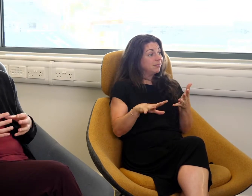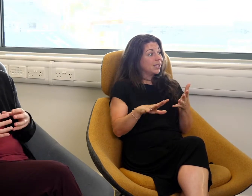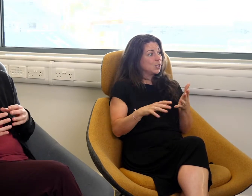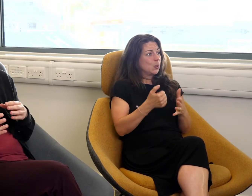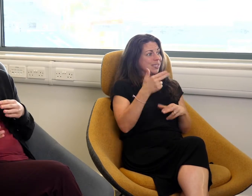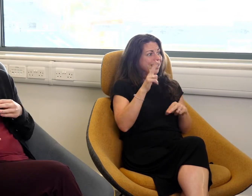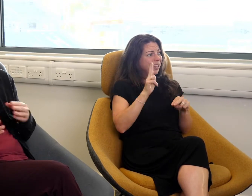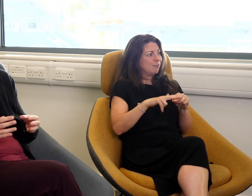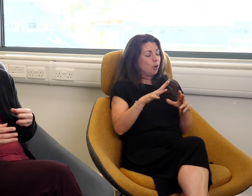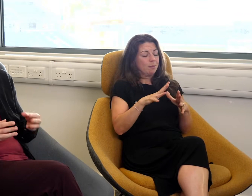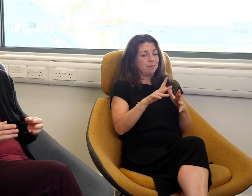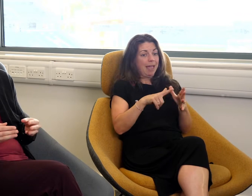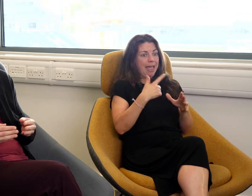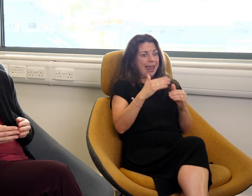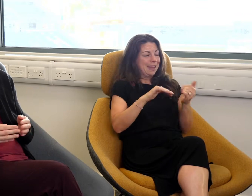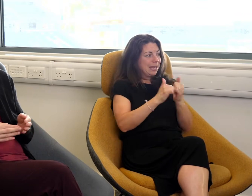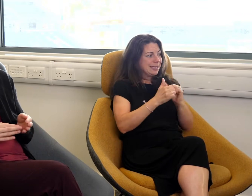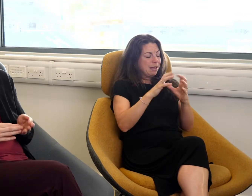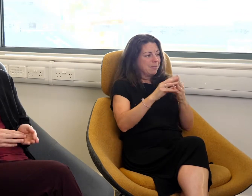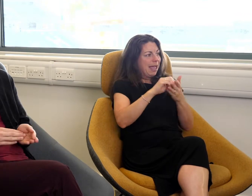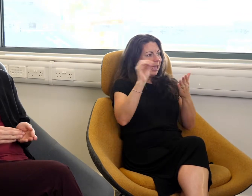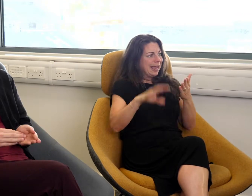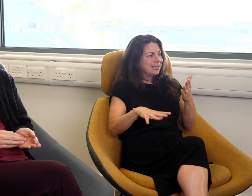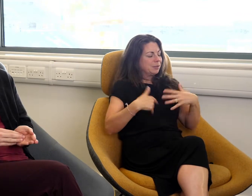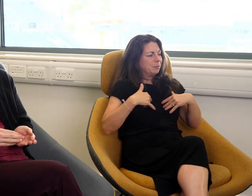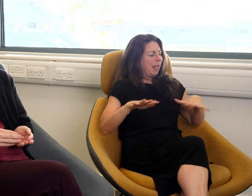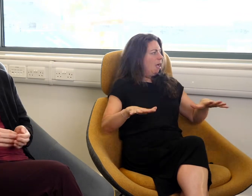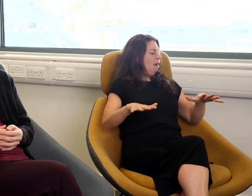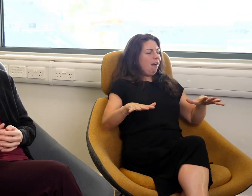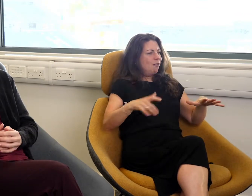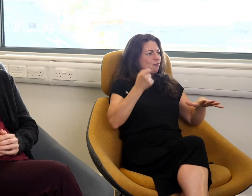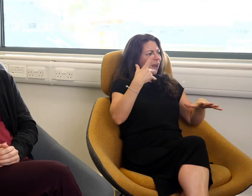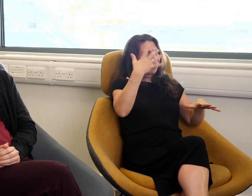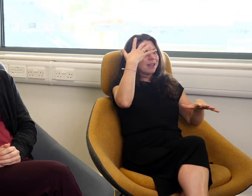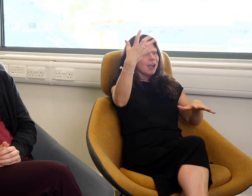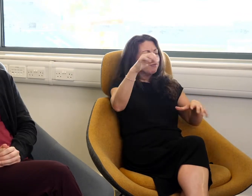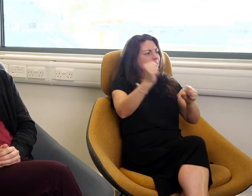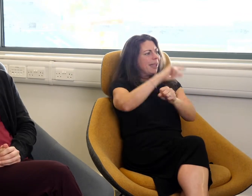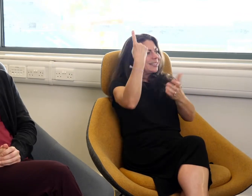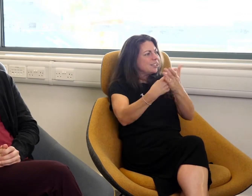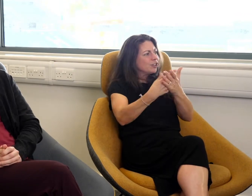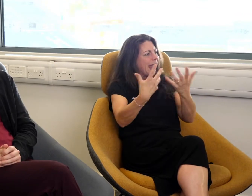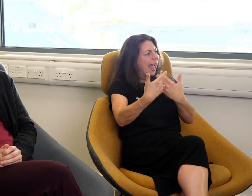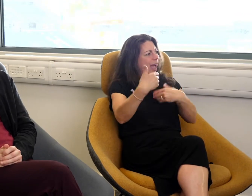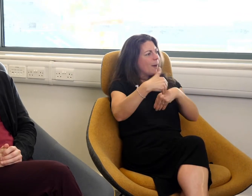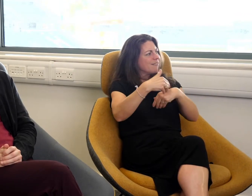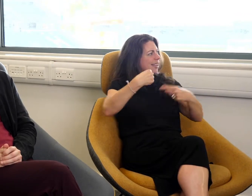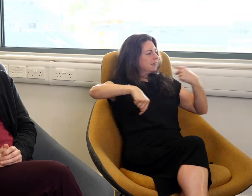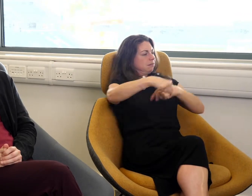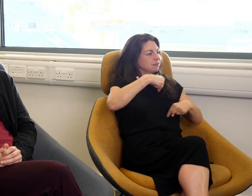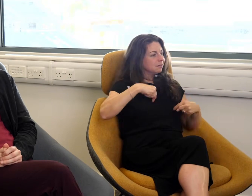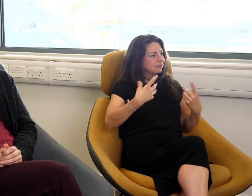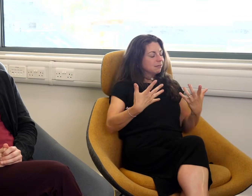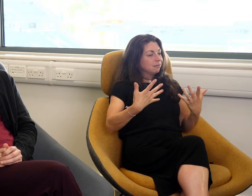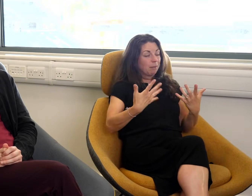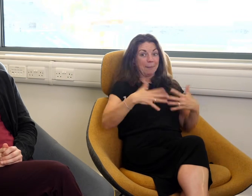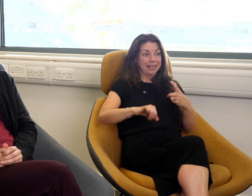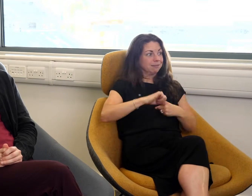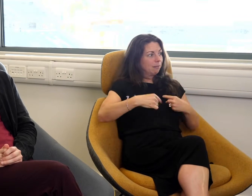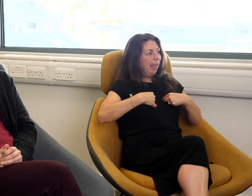how direct decisions being made by government in Westminster were impacting on people's lives, really. I had friends